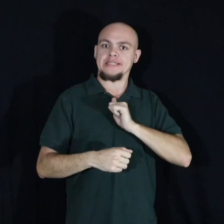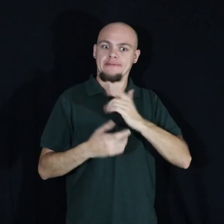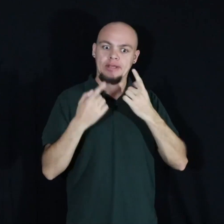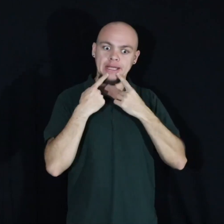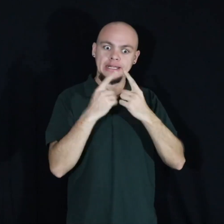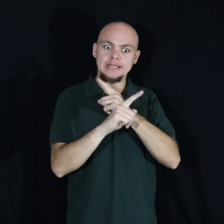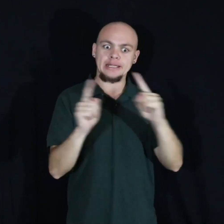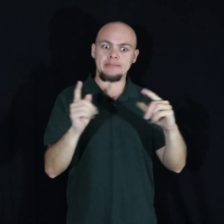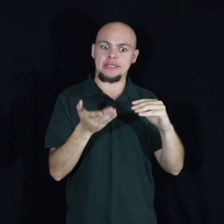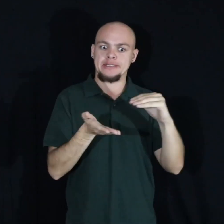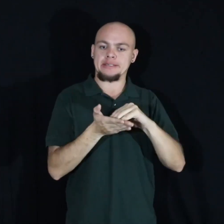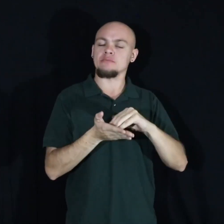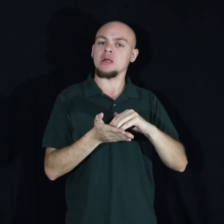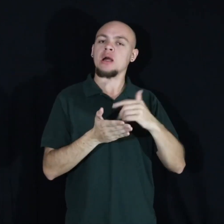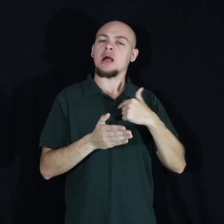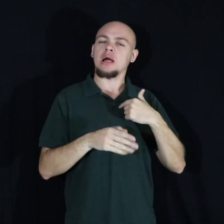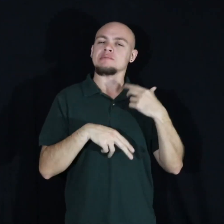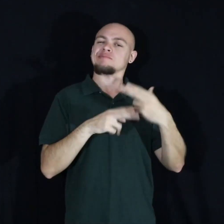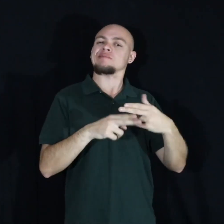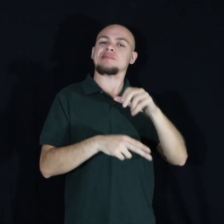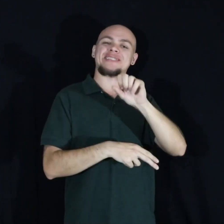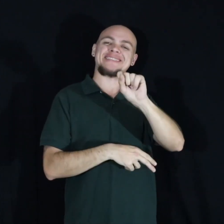developed what I call my STEM theory.